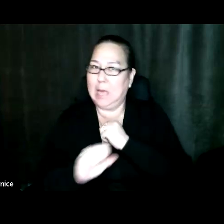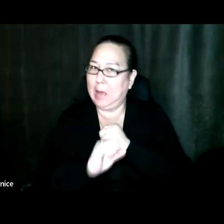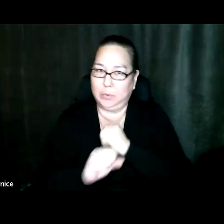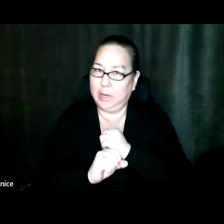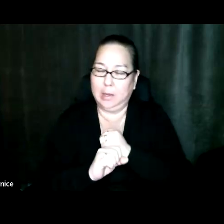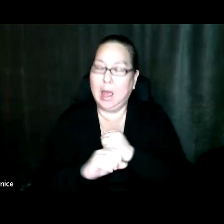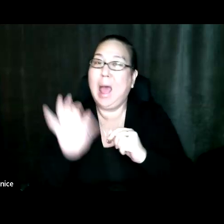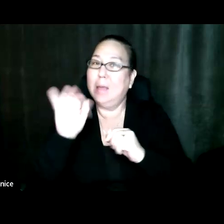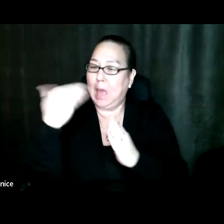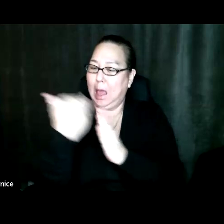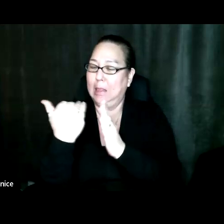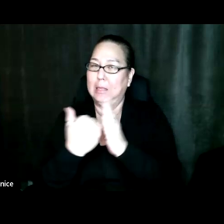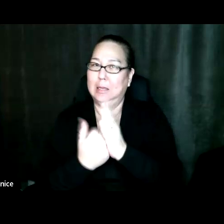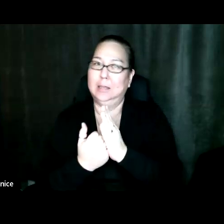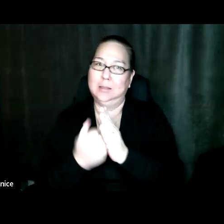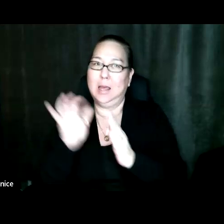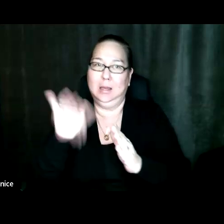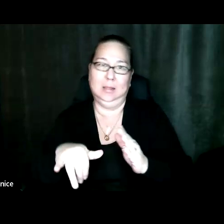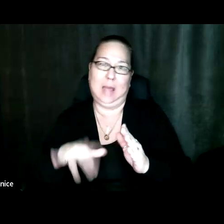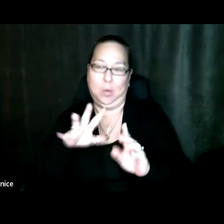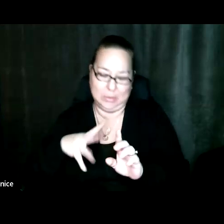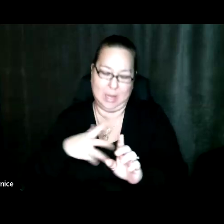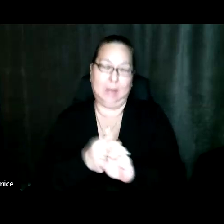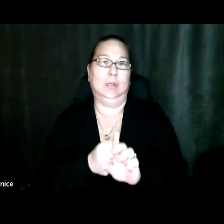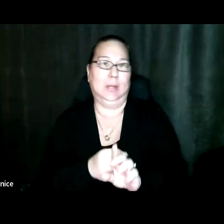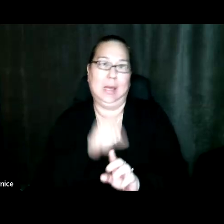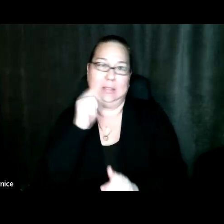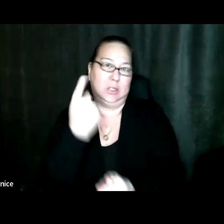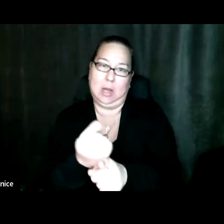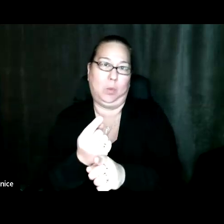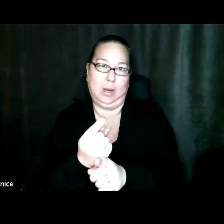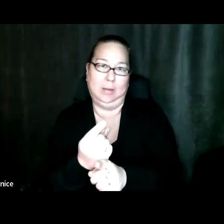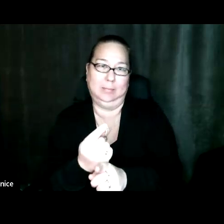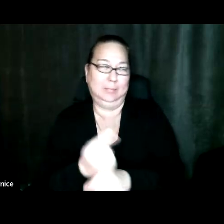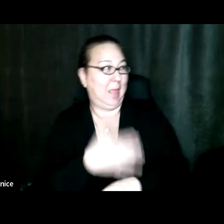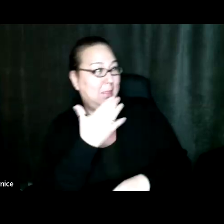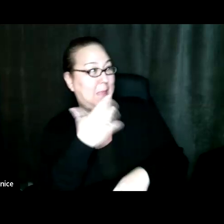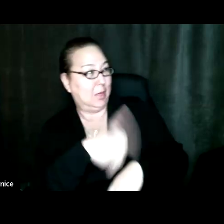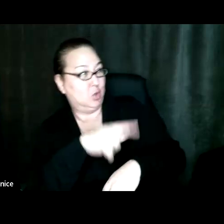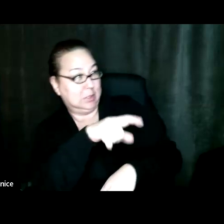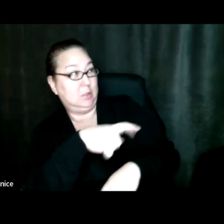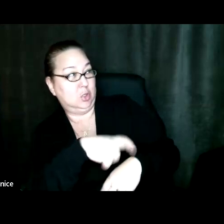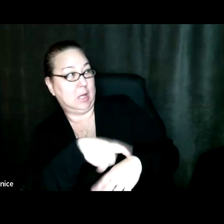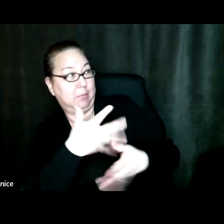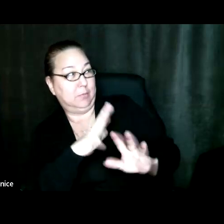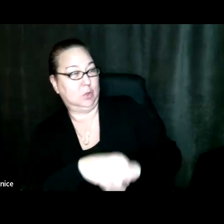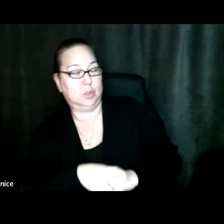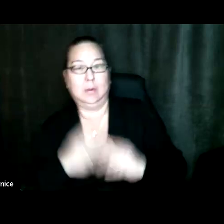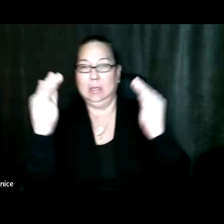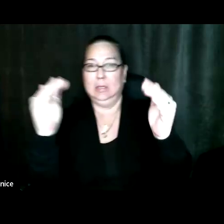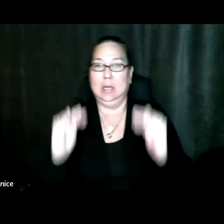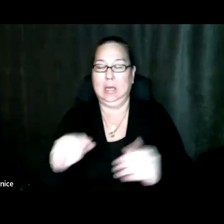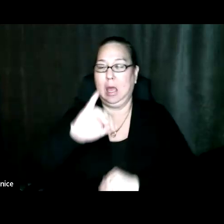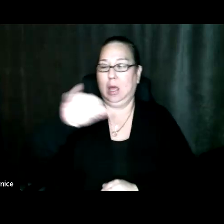wasn't even indicated that it was subsequently updated. It's just not right. Thank you. Thank you. Your time is up. Next speaker is John